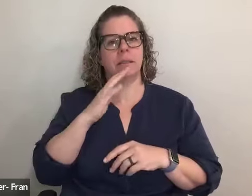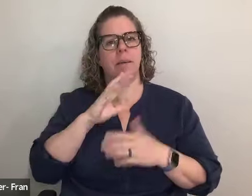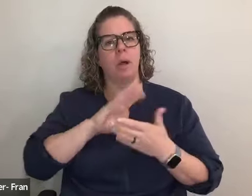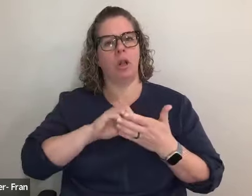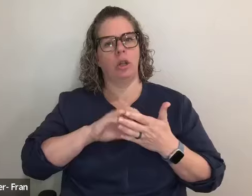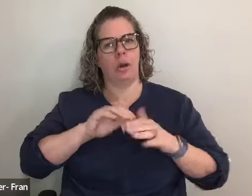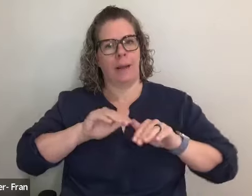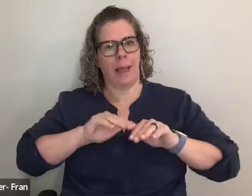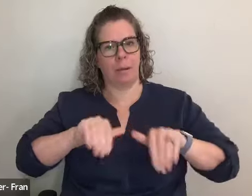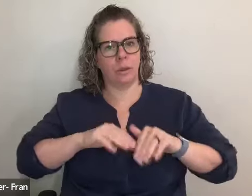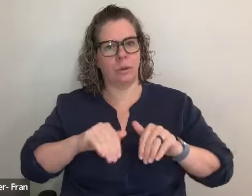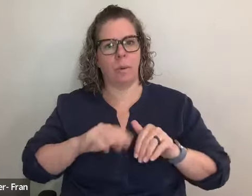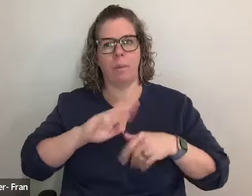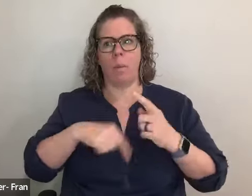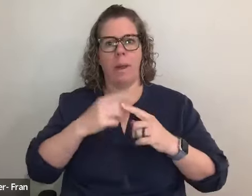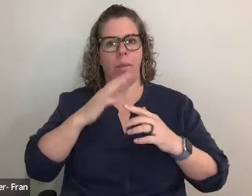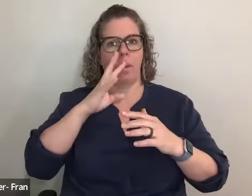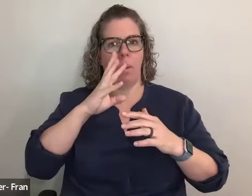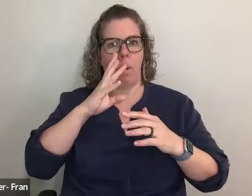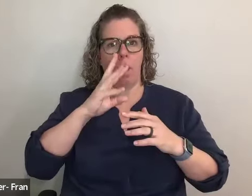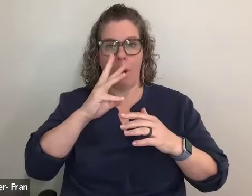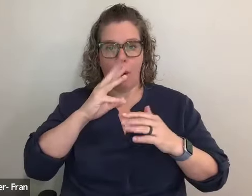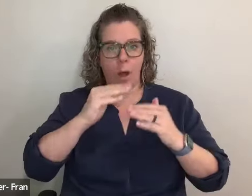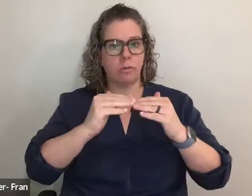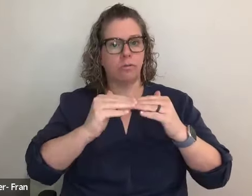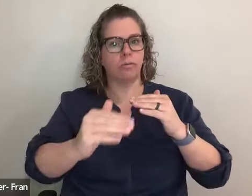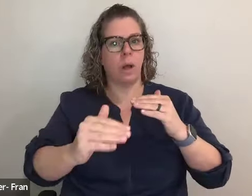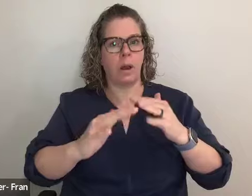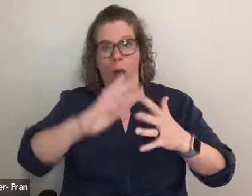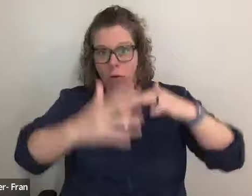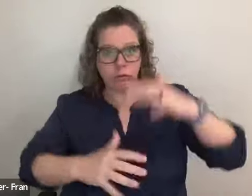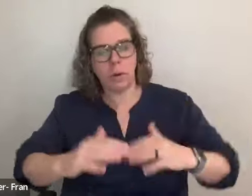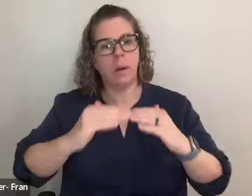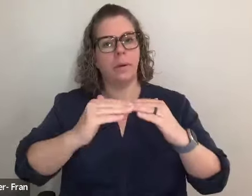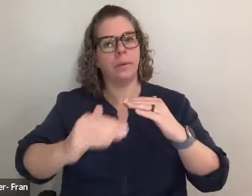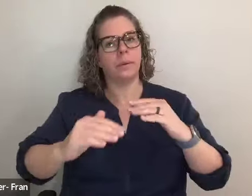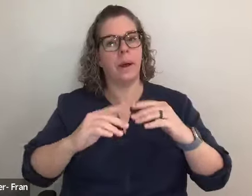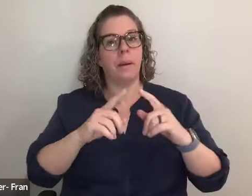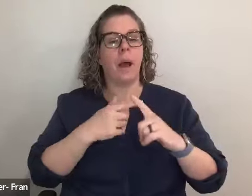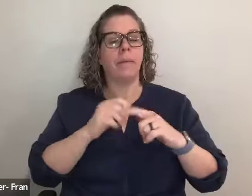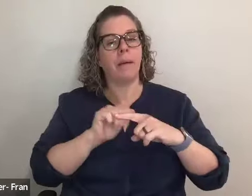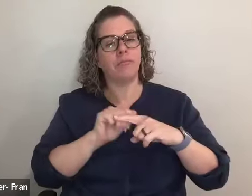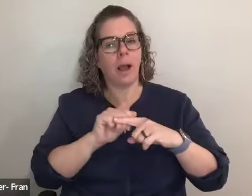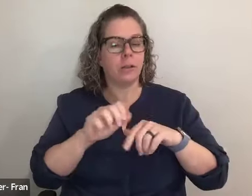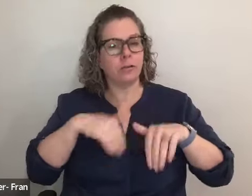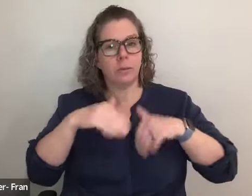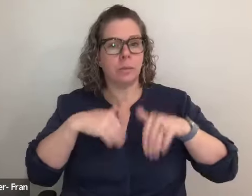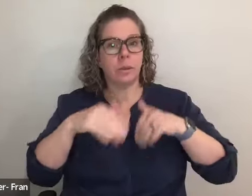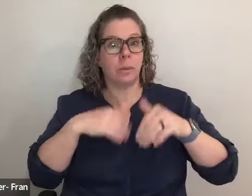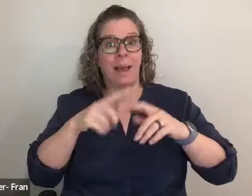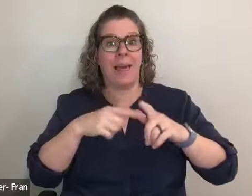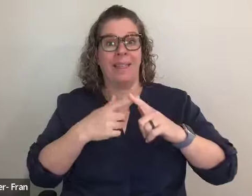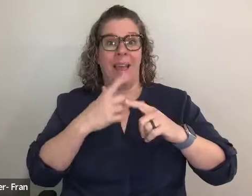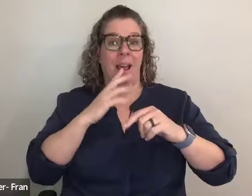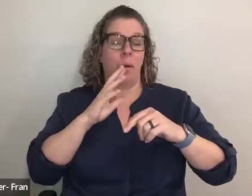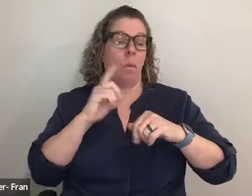or row a boat in calm water. You want to practice the skills when you're not in a rapid with a